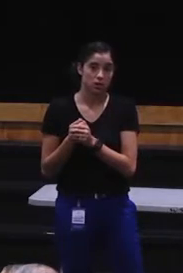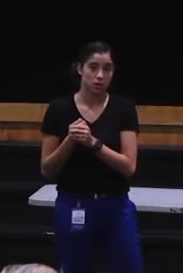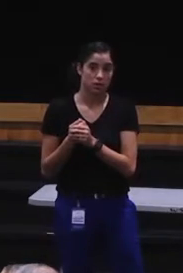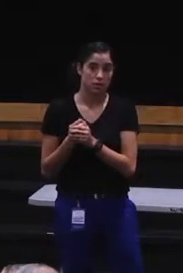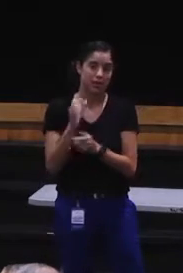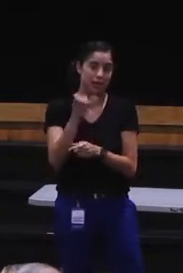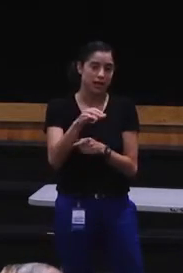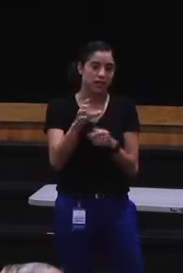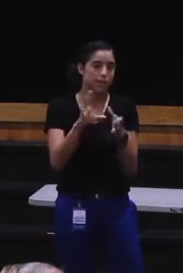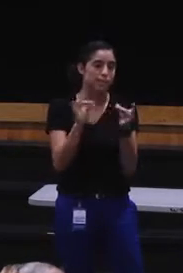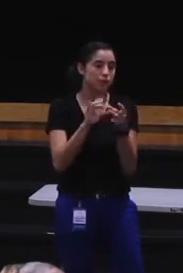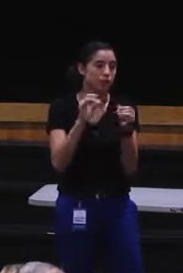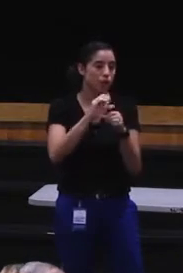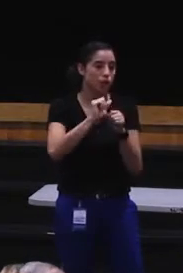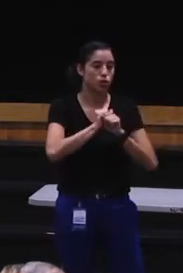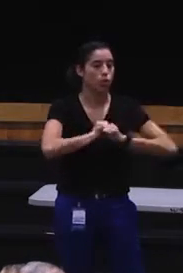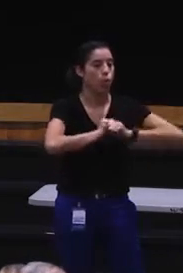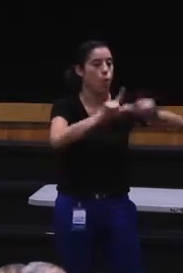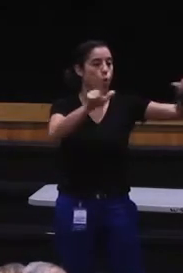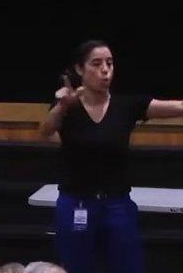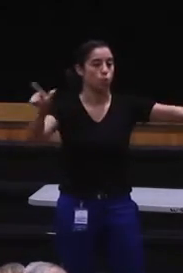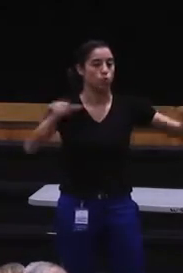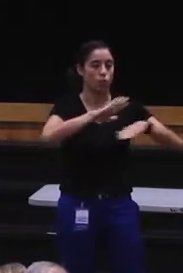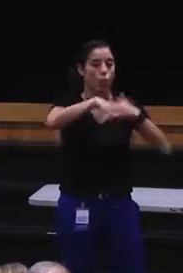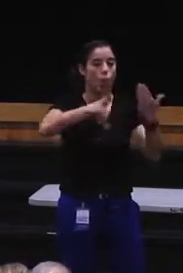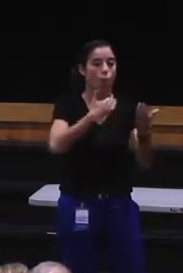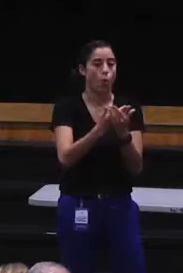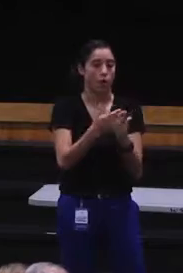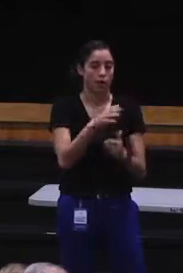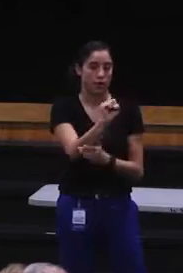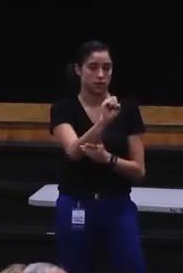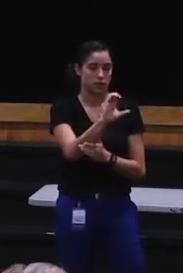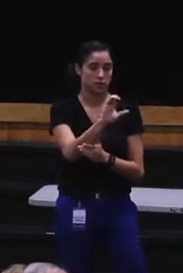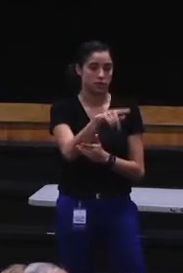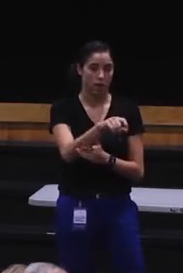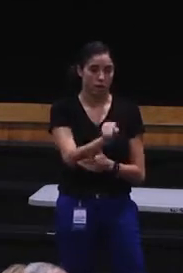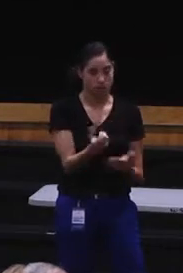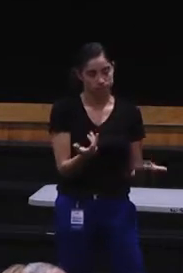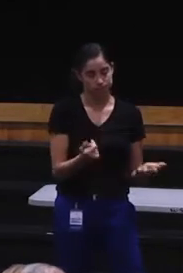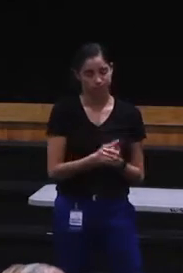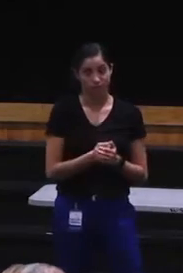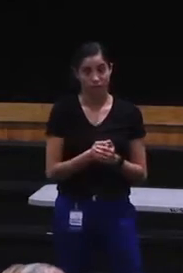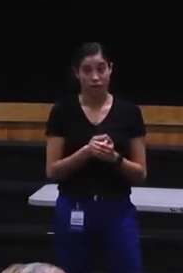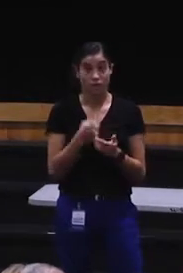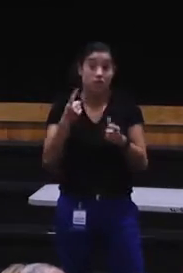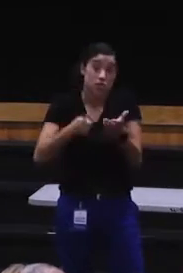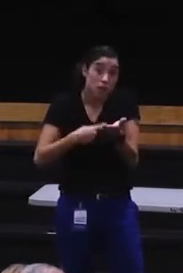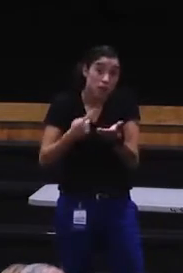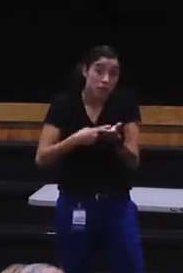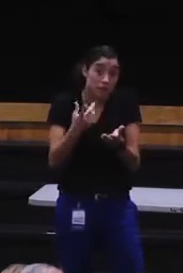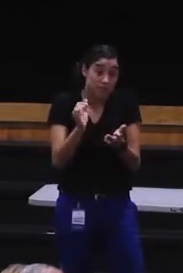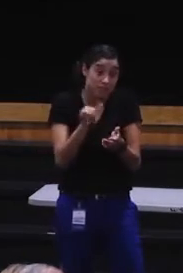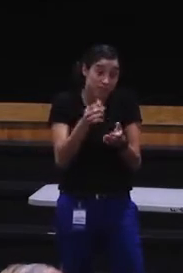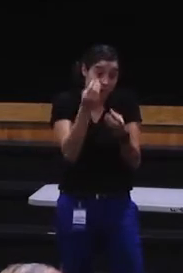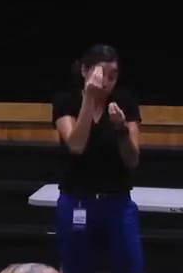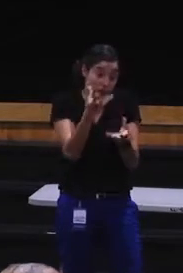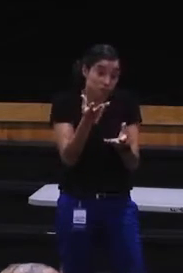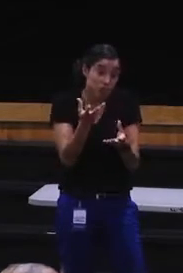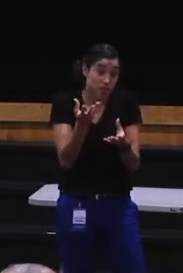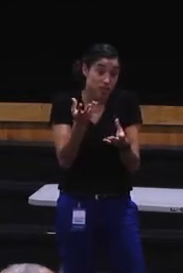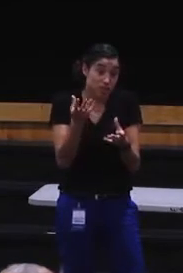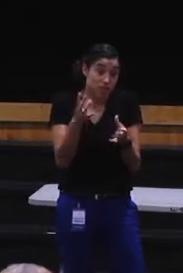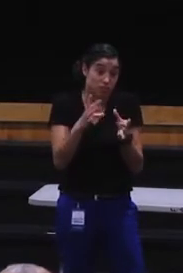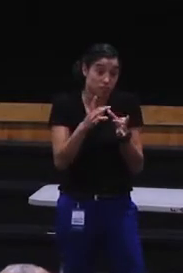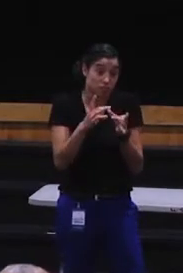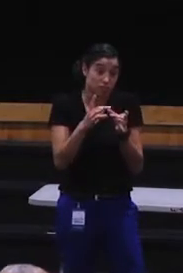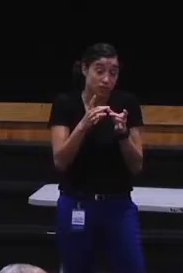so that you guys have that email somewhere buried in your inbox as well. So a lot of times stuff is pertinent to you, and we don't want to have